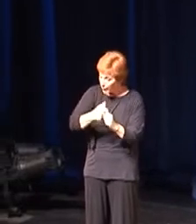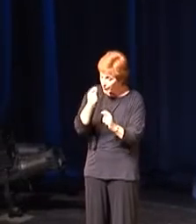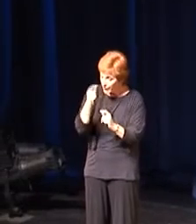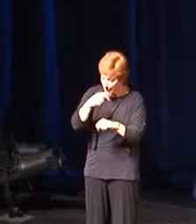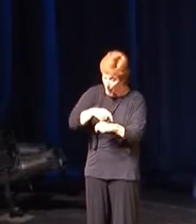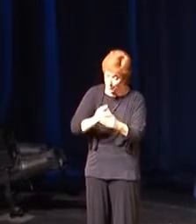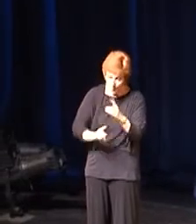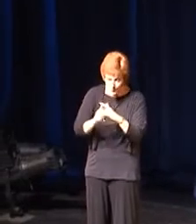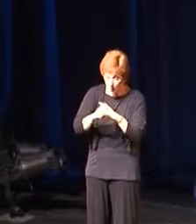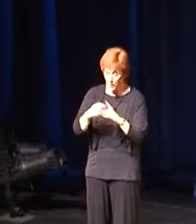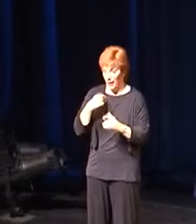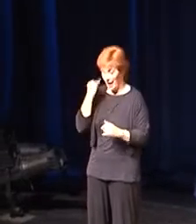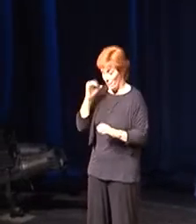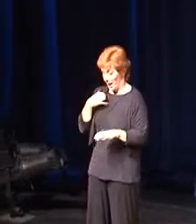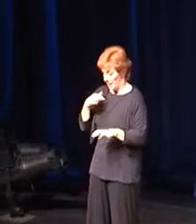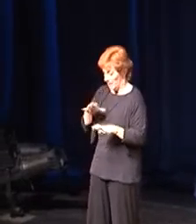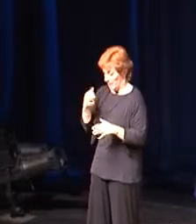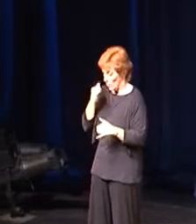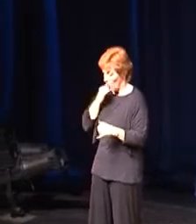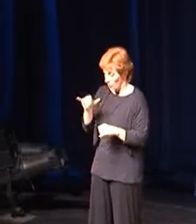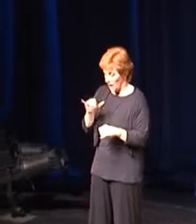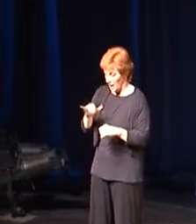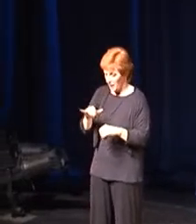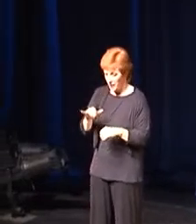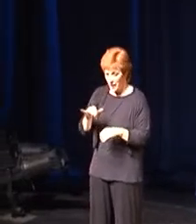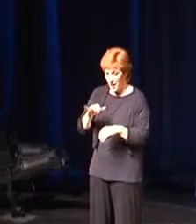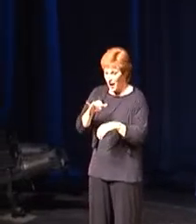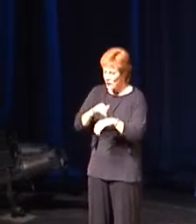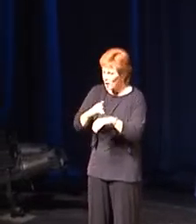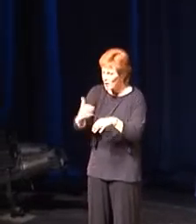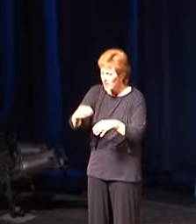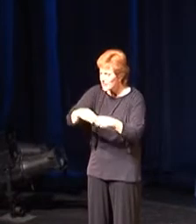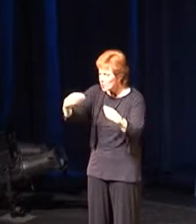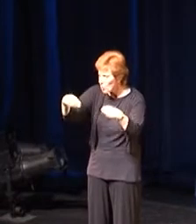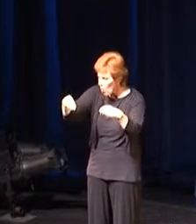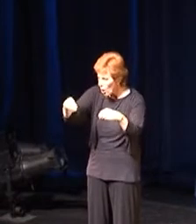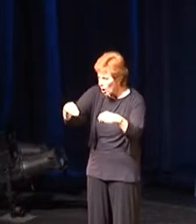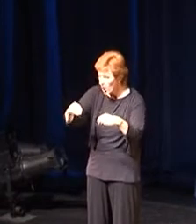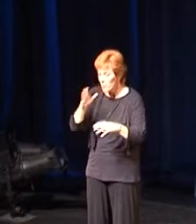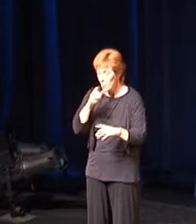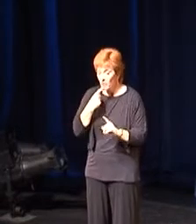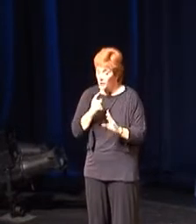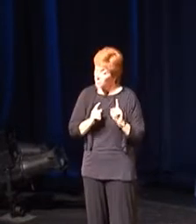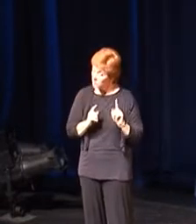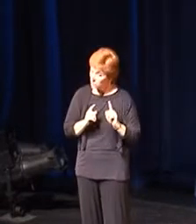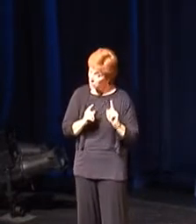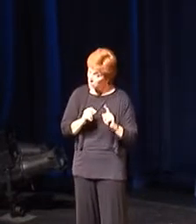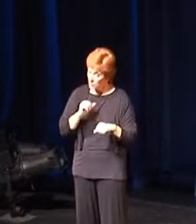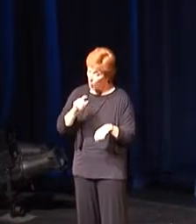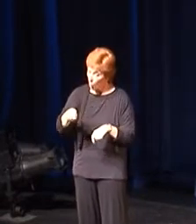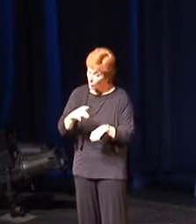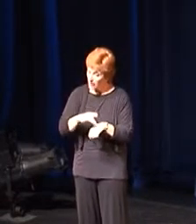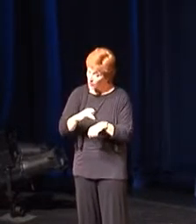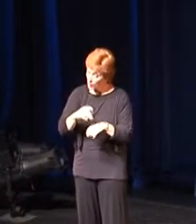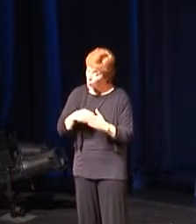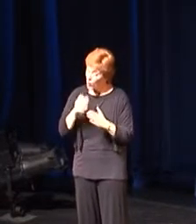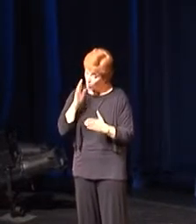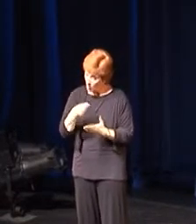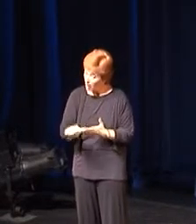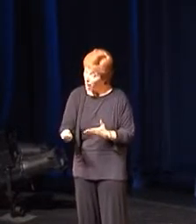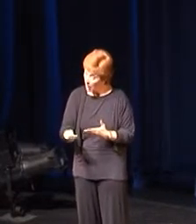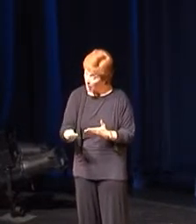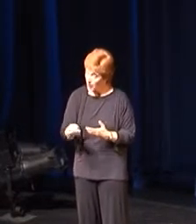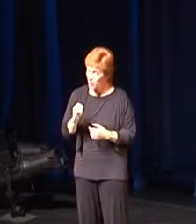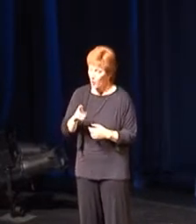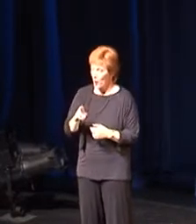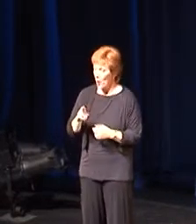Like if I did something wrong, like touching merchandise in the store, mother would just say to me, only touch the things you're going to buy. Or if I ran